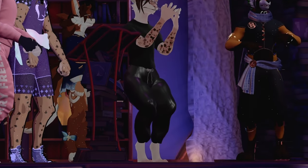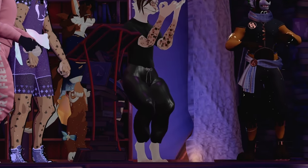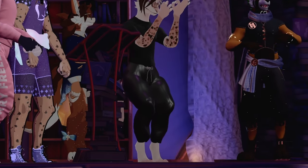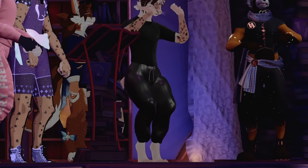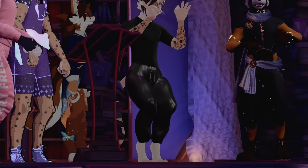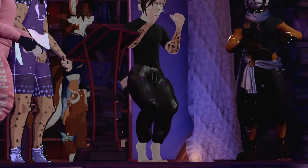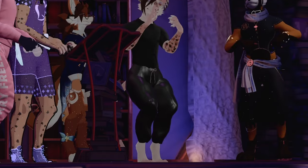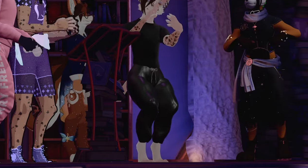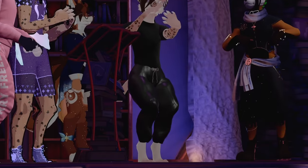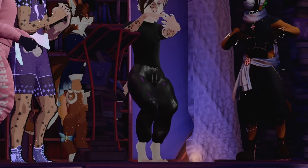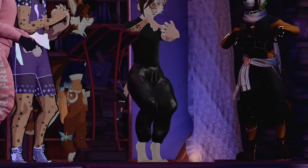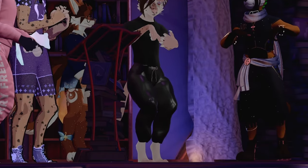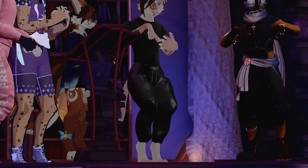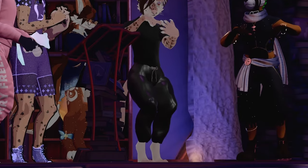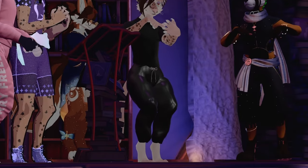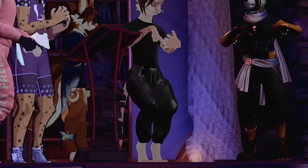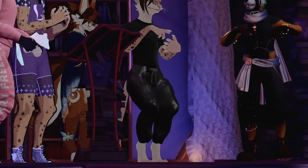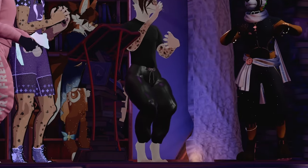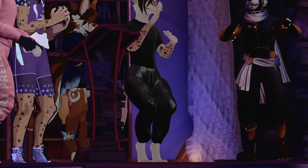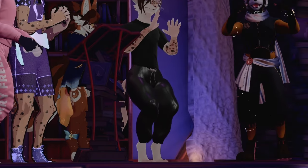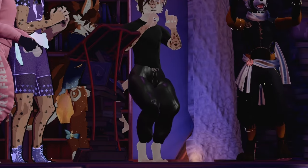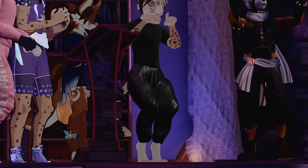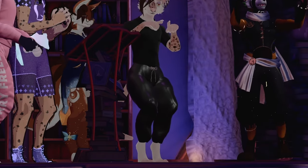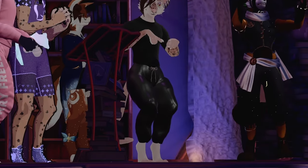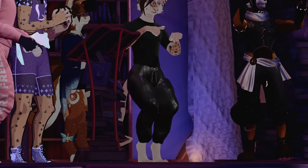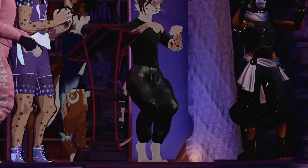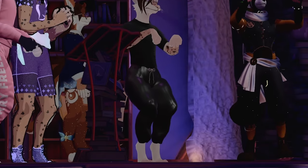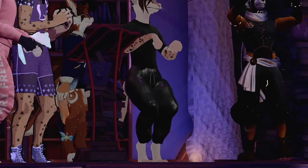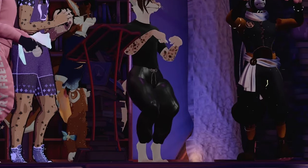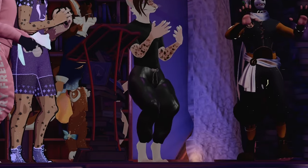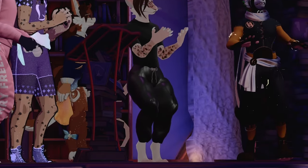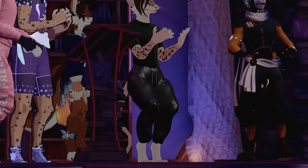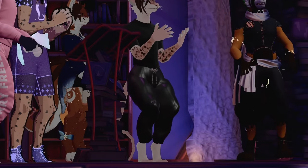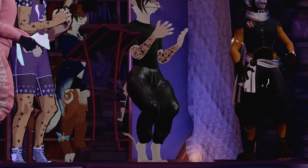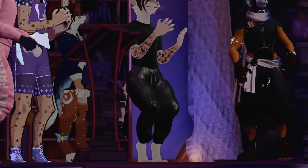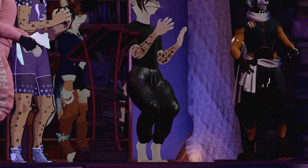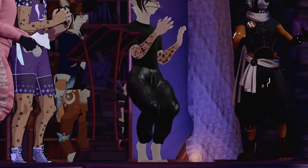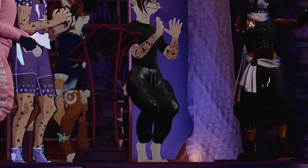for you guys. And other than that, I hope you guys have an amazing Furry Samna.